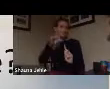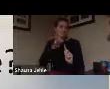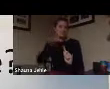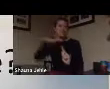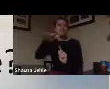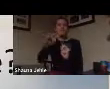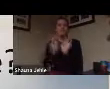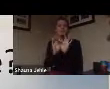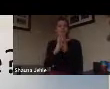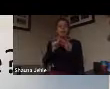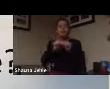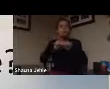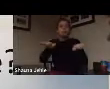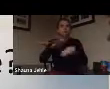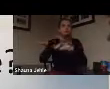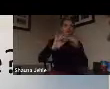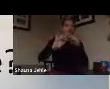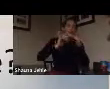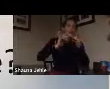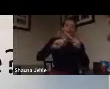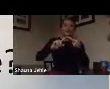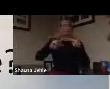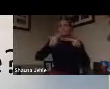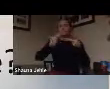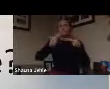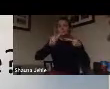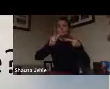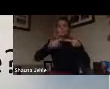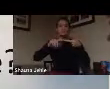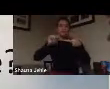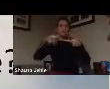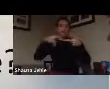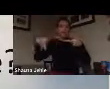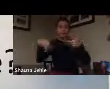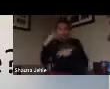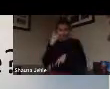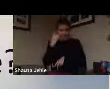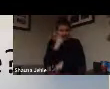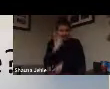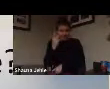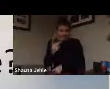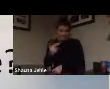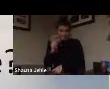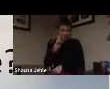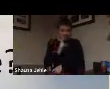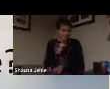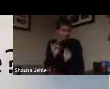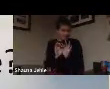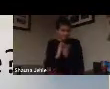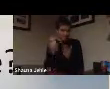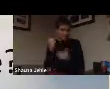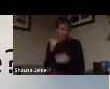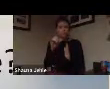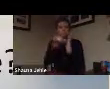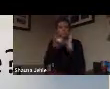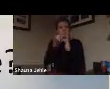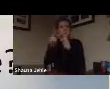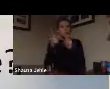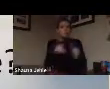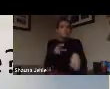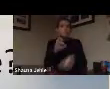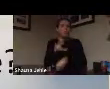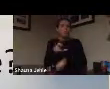distributed on the internet, DVDs are through an app. If you haven't seen a Deaf Bible, you can find it on YouTube or download the Deaf Bible app.